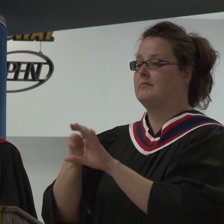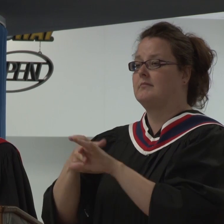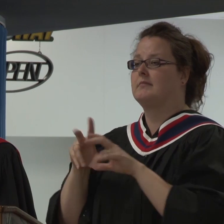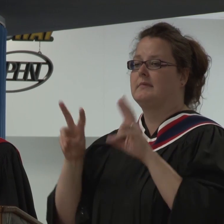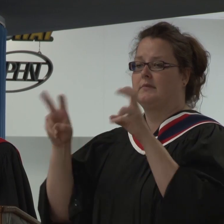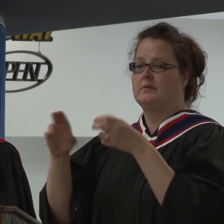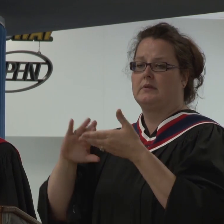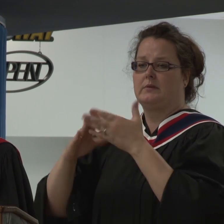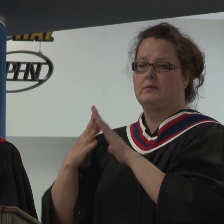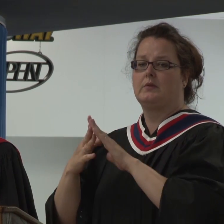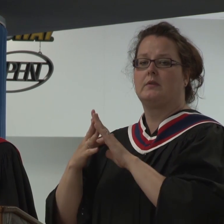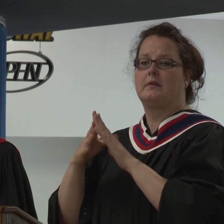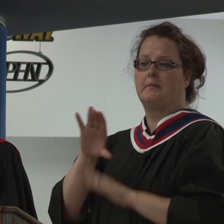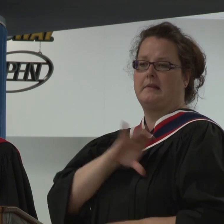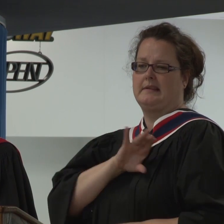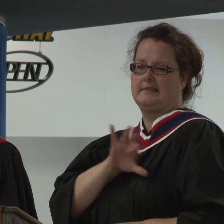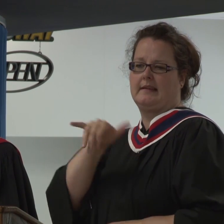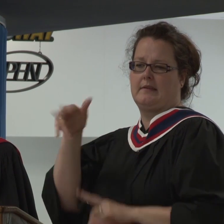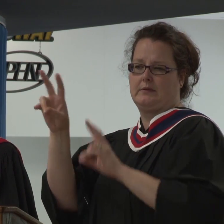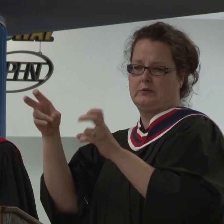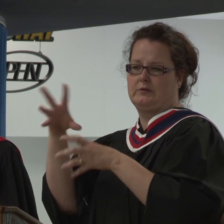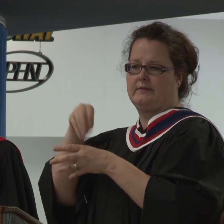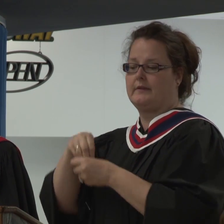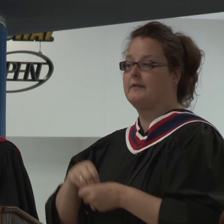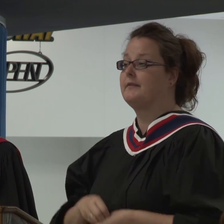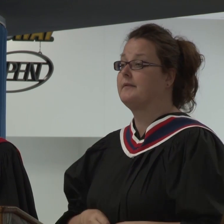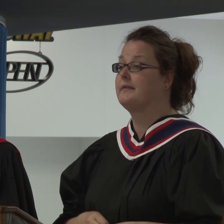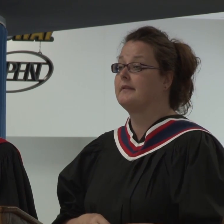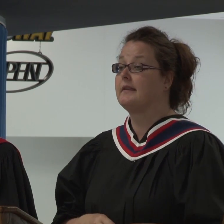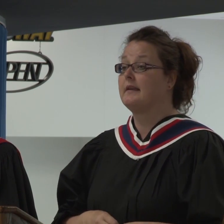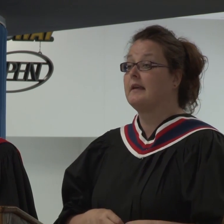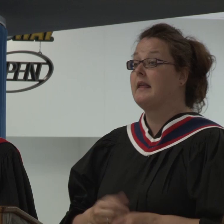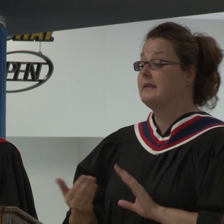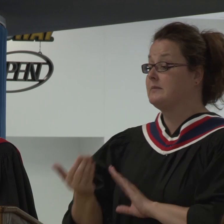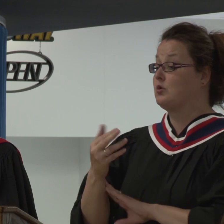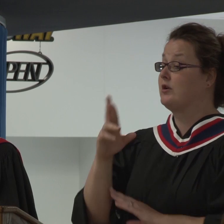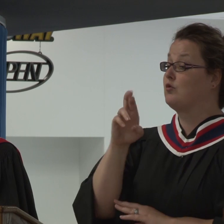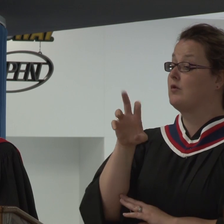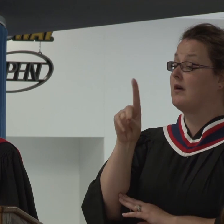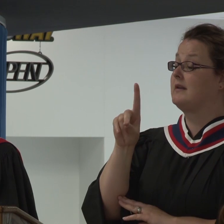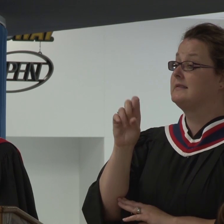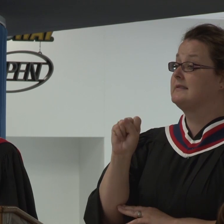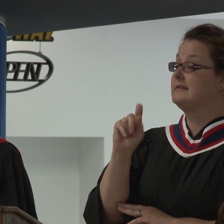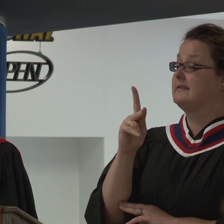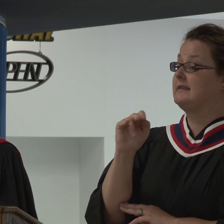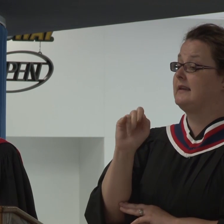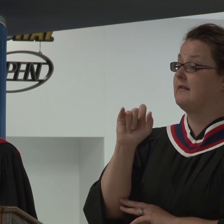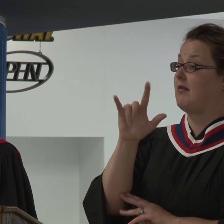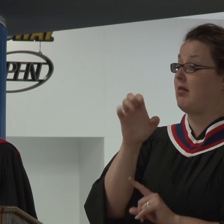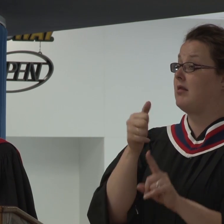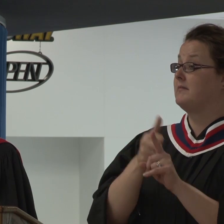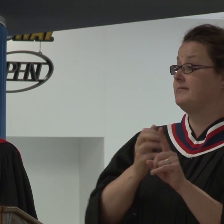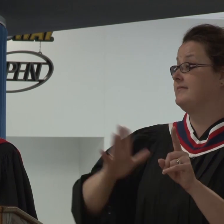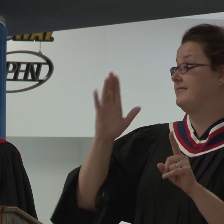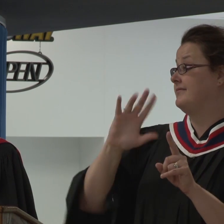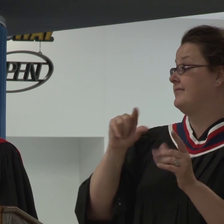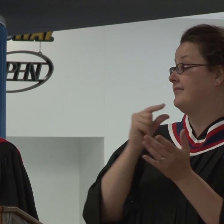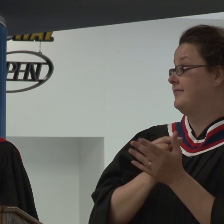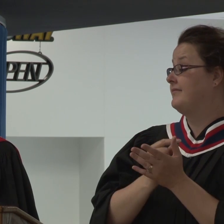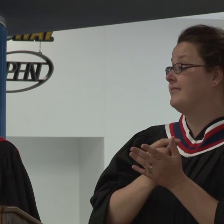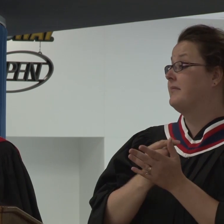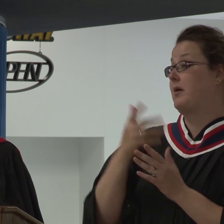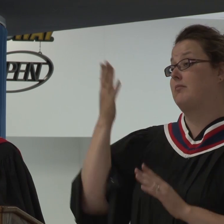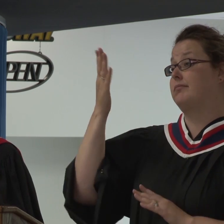issues including community policing and others. Our guest speaker earlier today, Rod Skinkle, whose firm Academica plays a leading